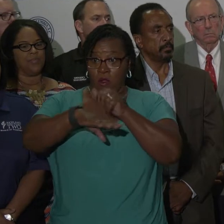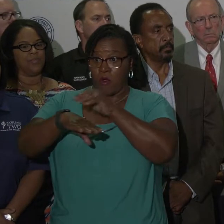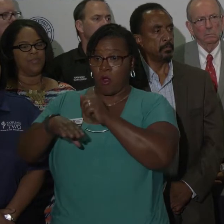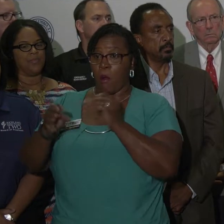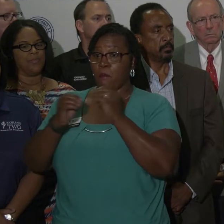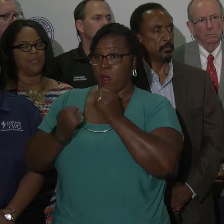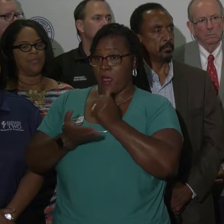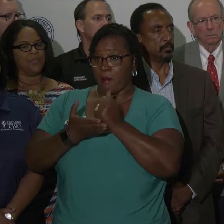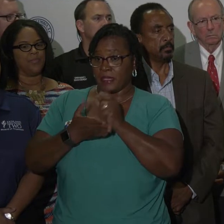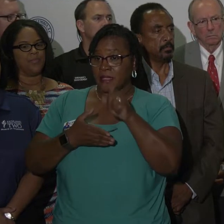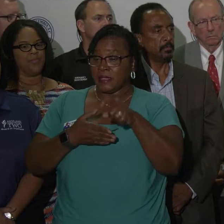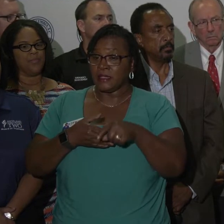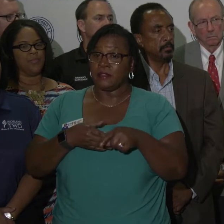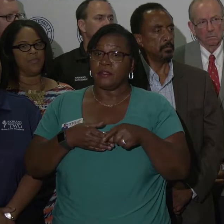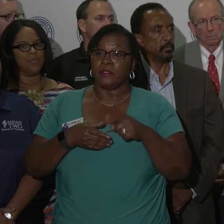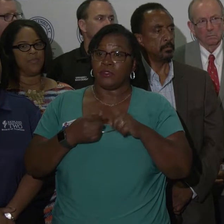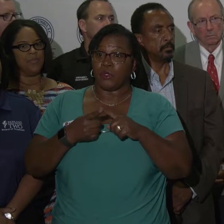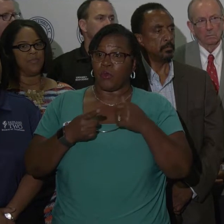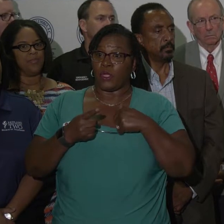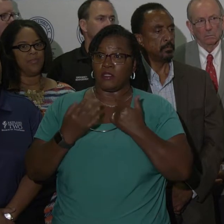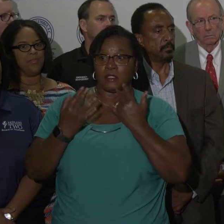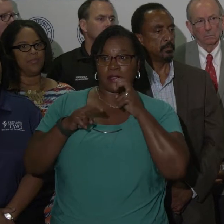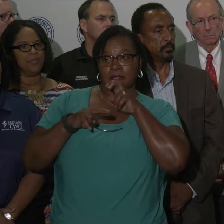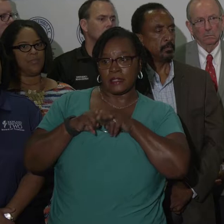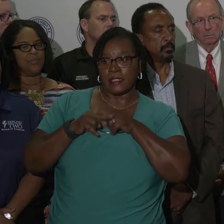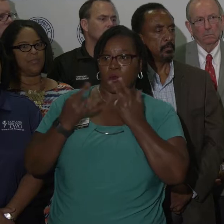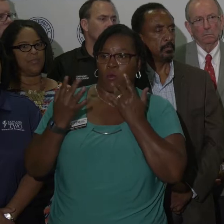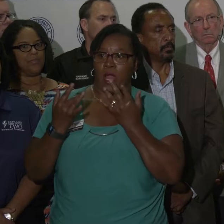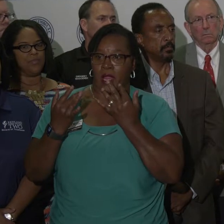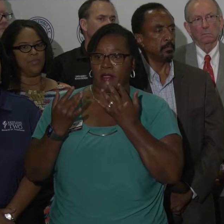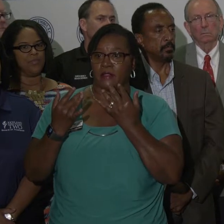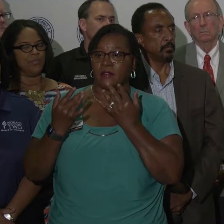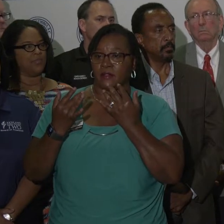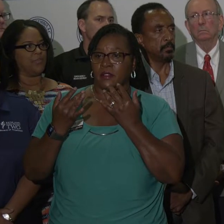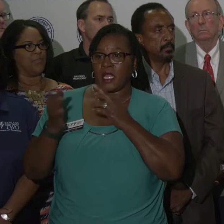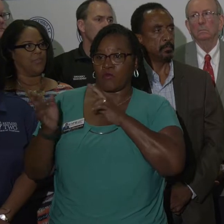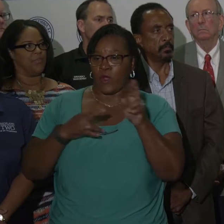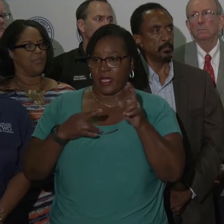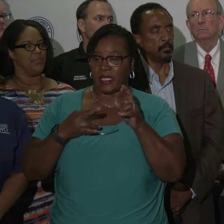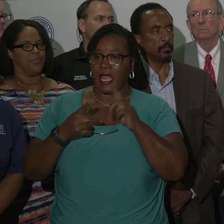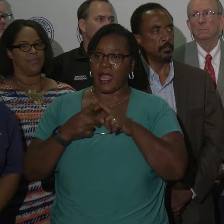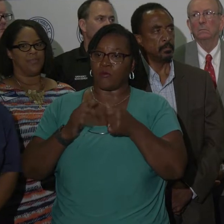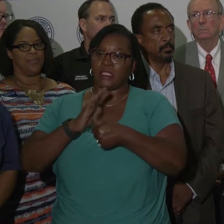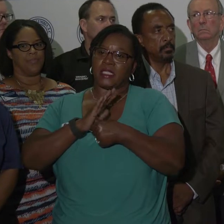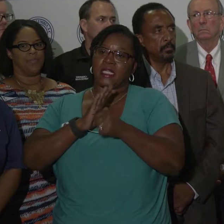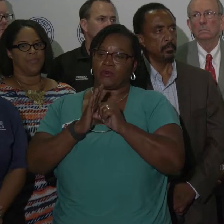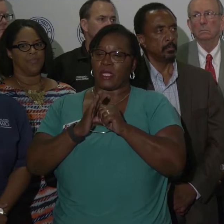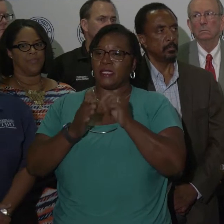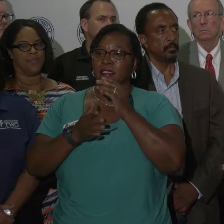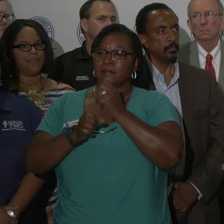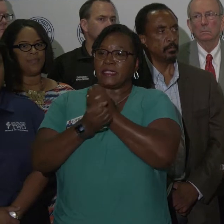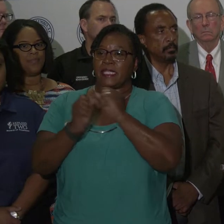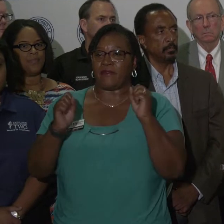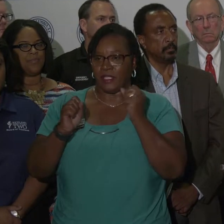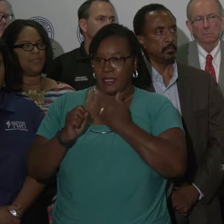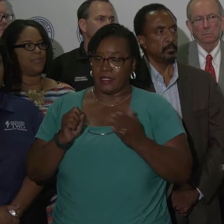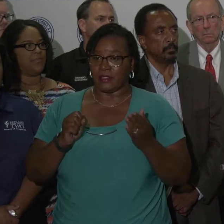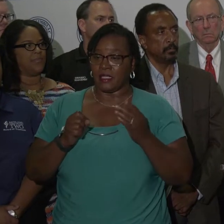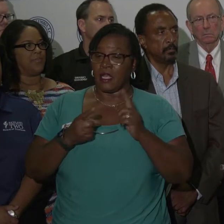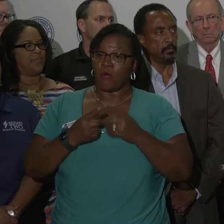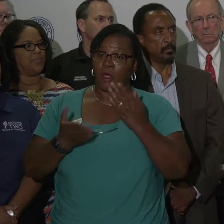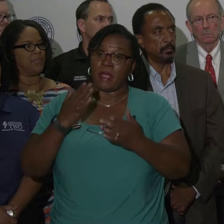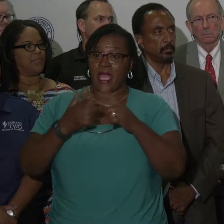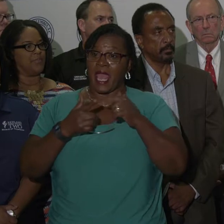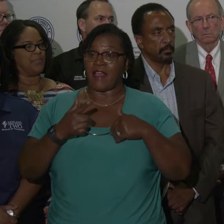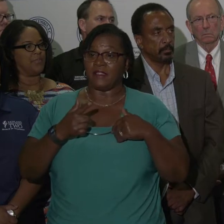more help in. So we're sitting on ready. Just want to reiterate some safety stuff. You know, we may